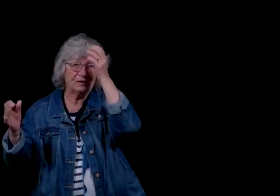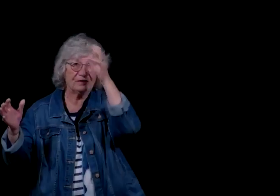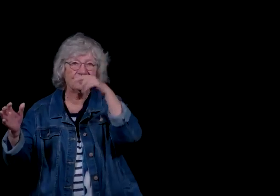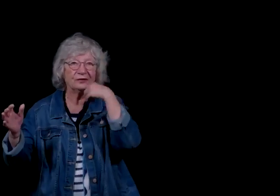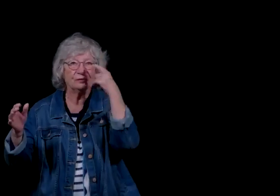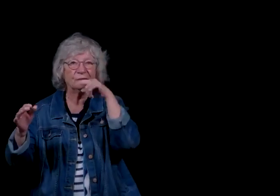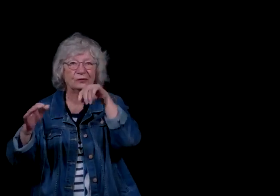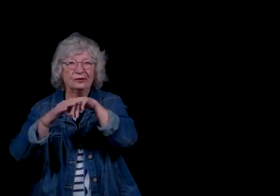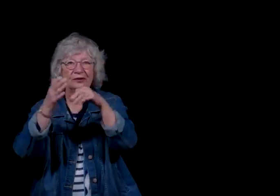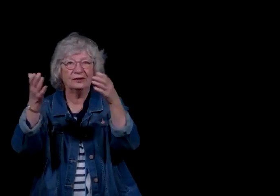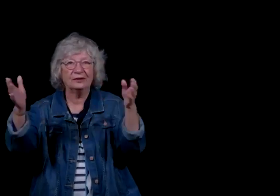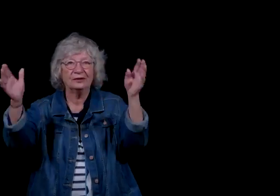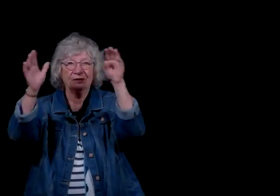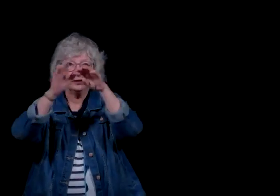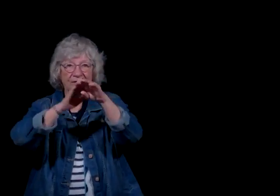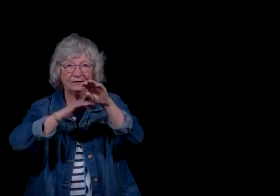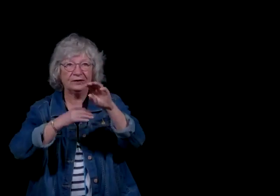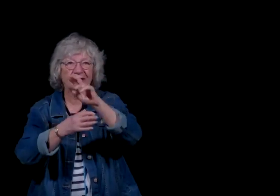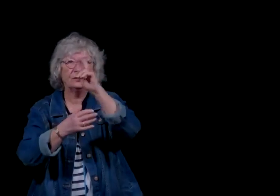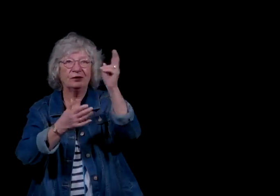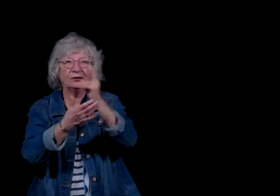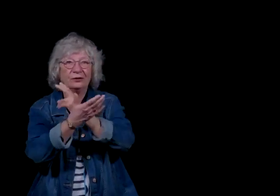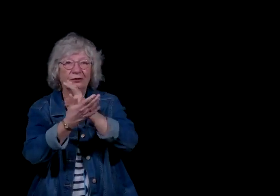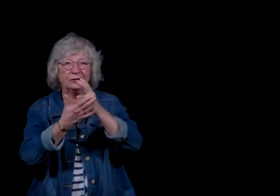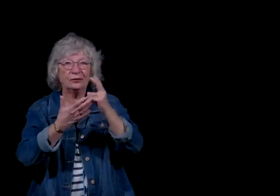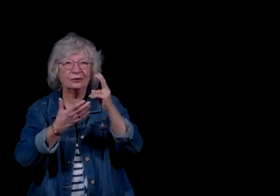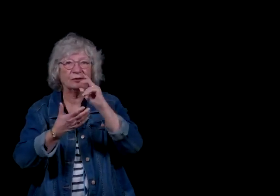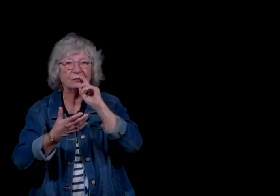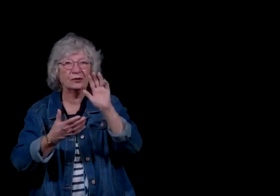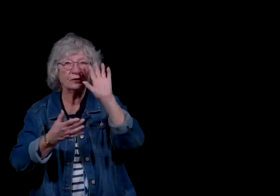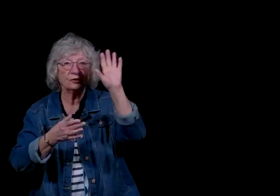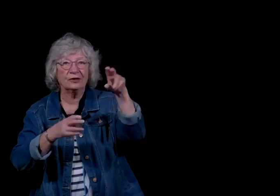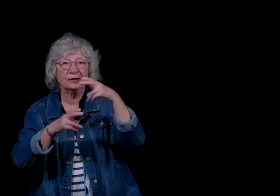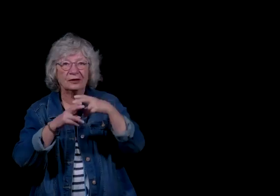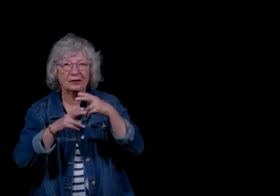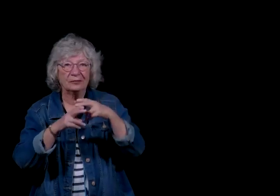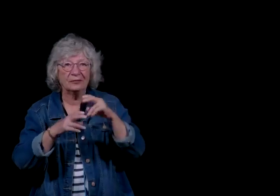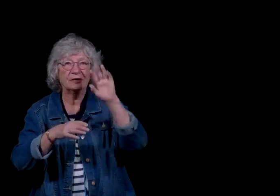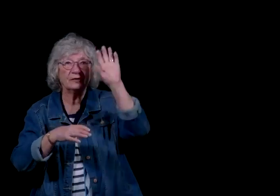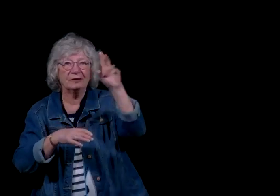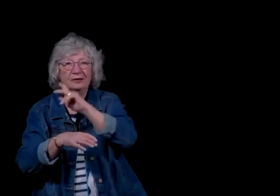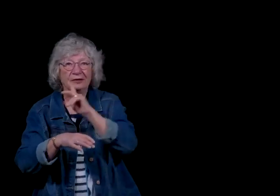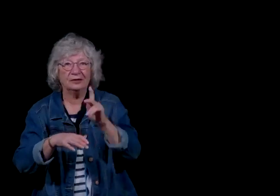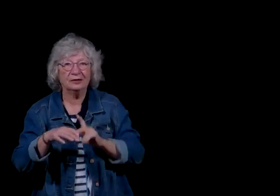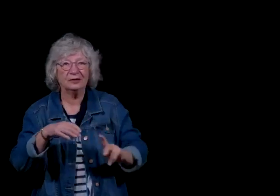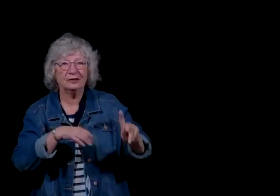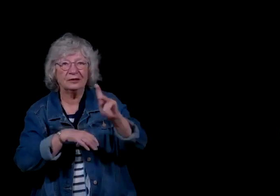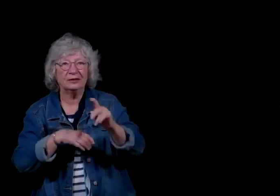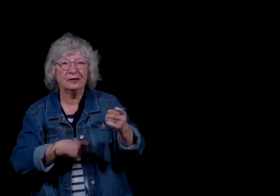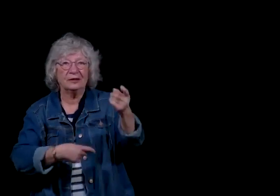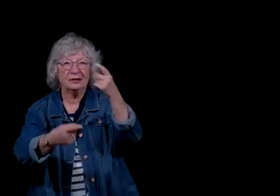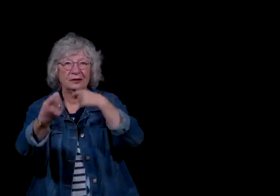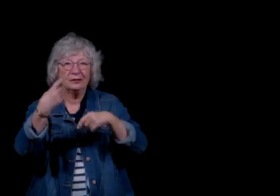Our Father, who art in heaven, hallowed be thy name. Thy kingdom